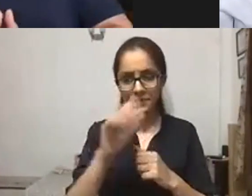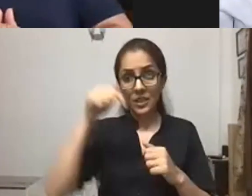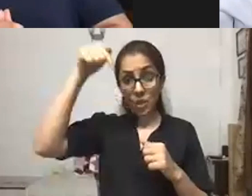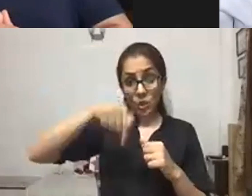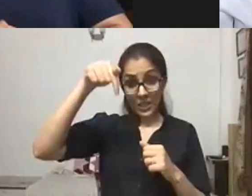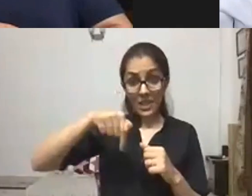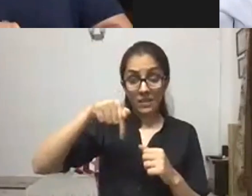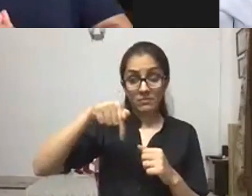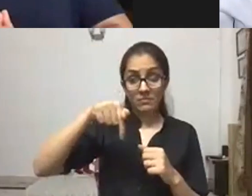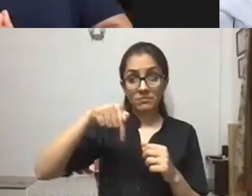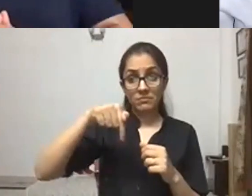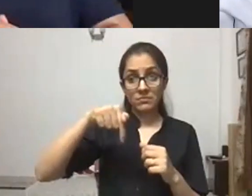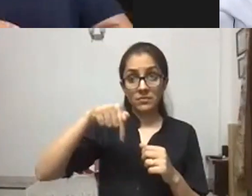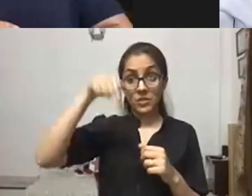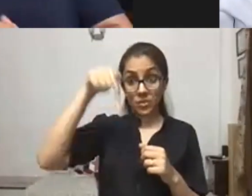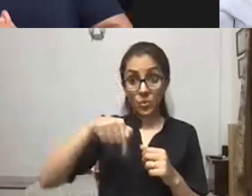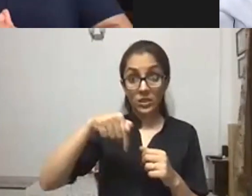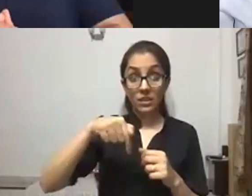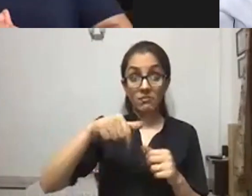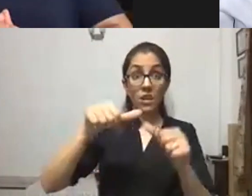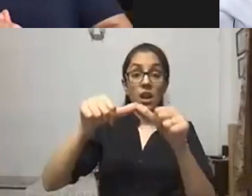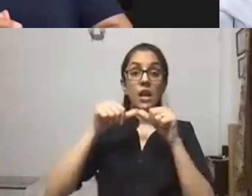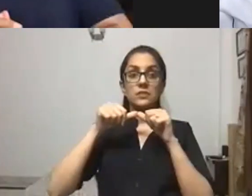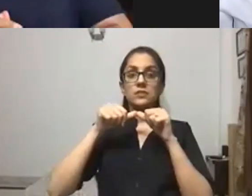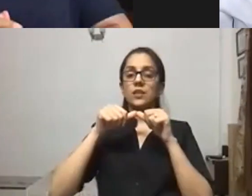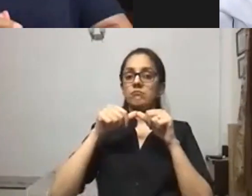today, this answer has got a little complicated.